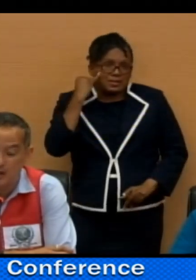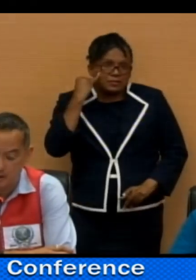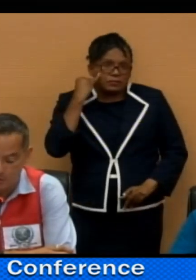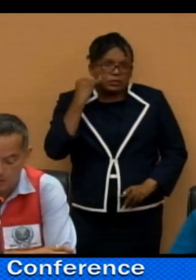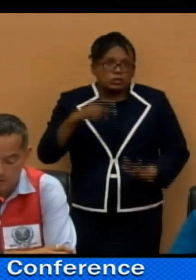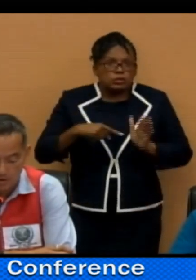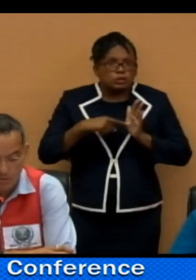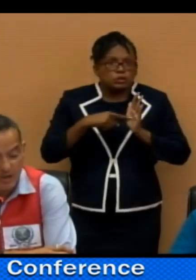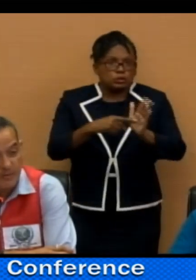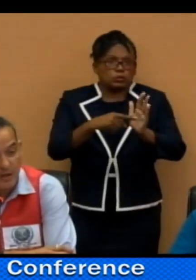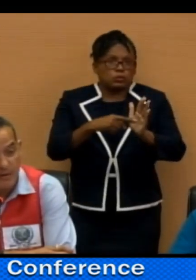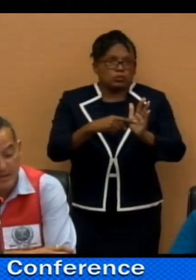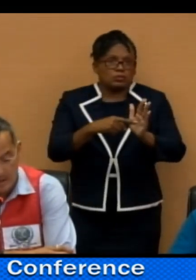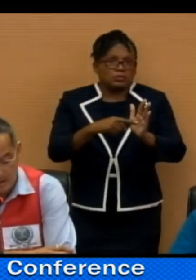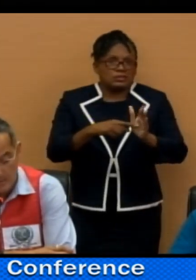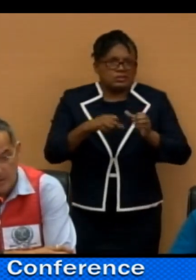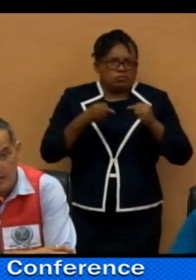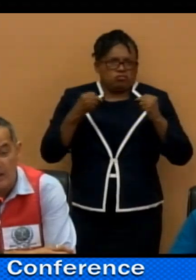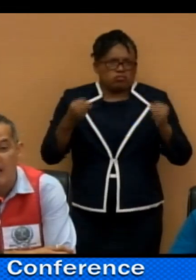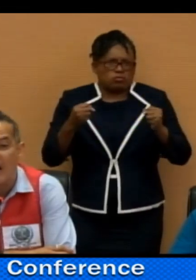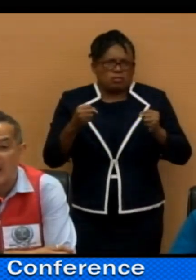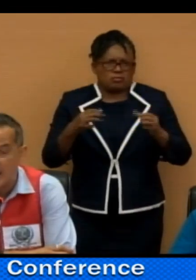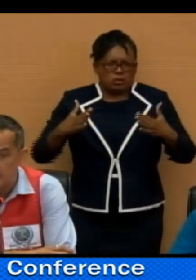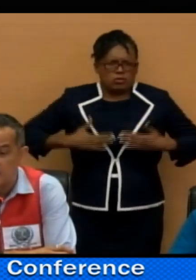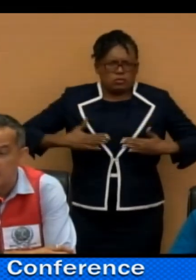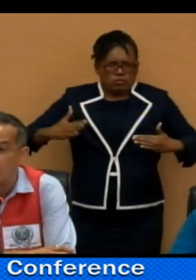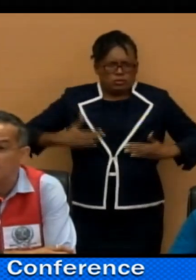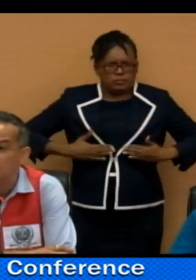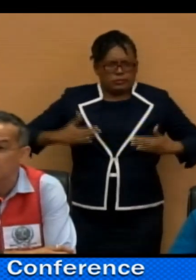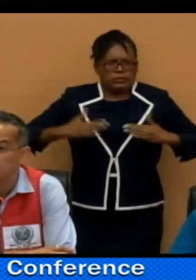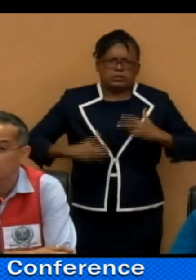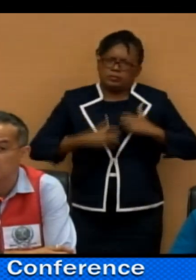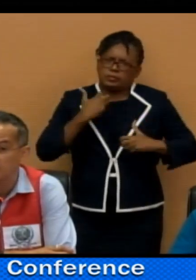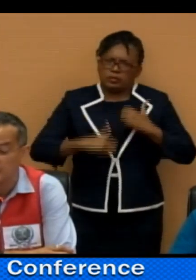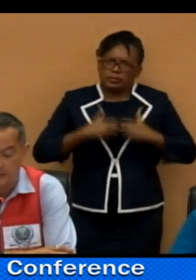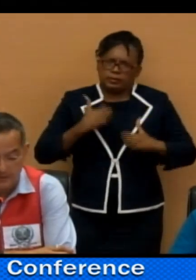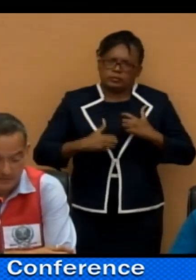displaying acute respiratory symptoms at this time.